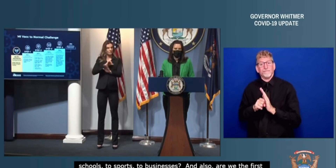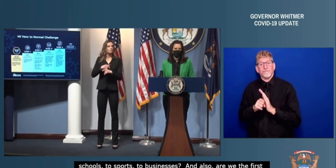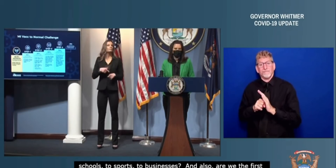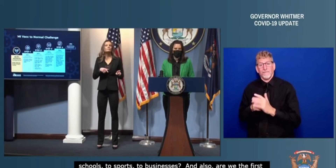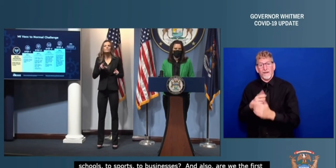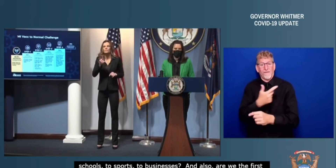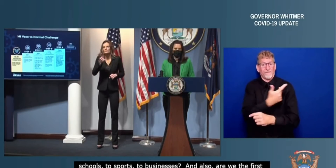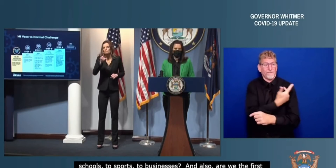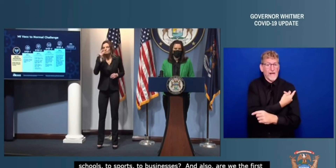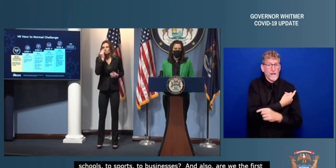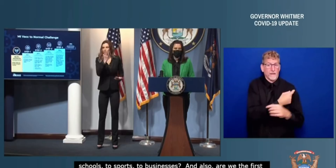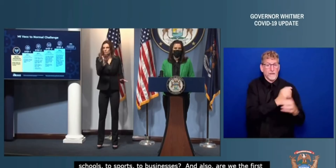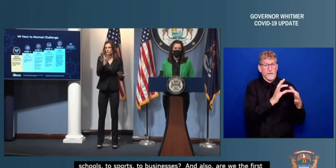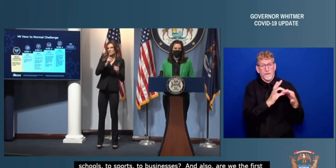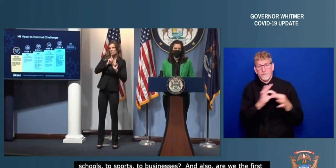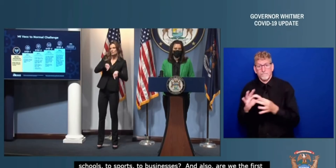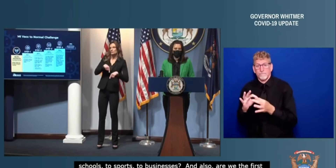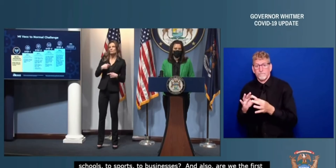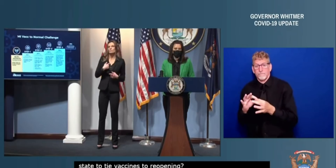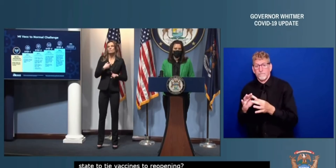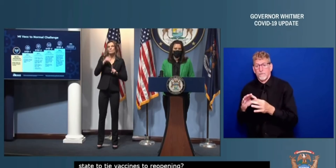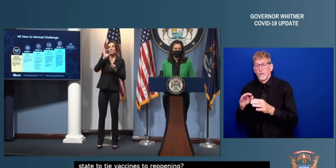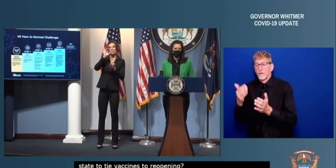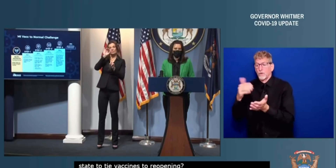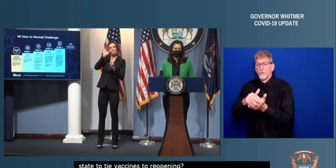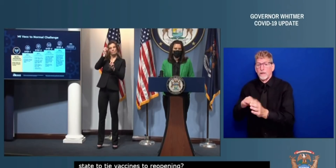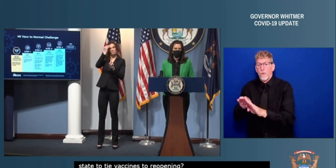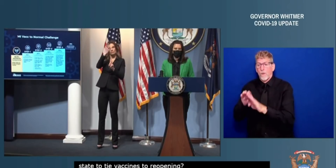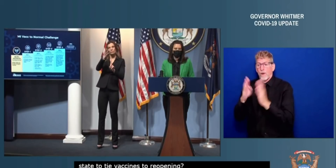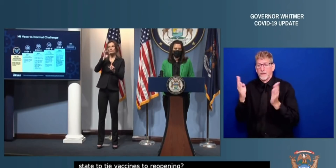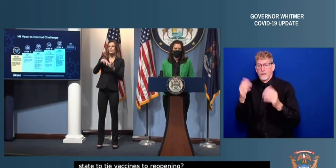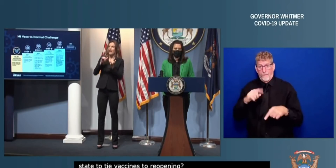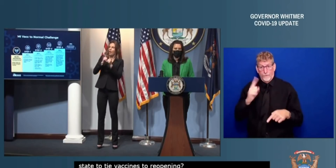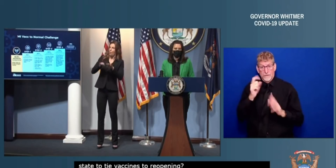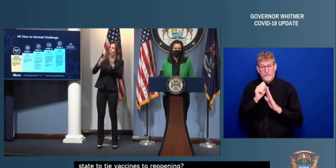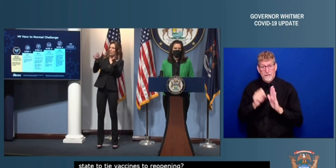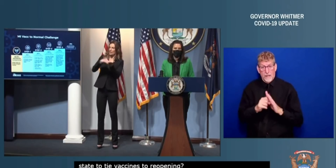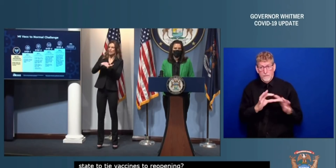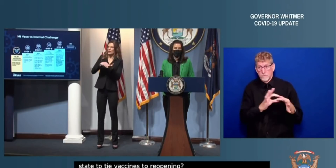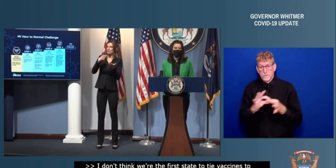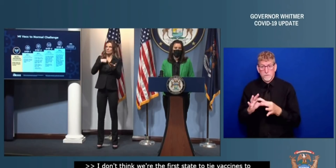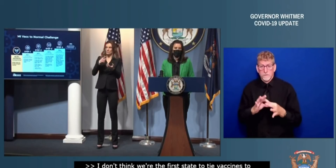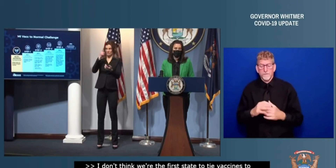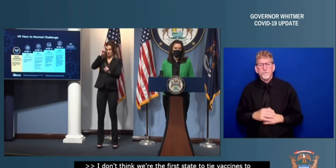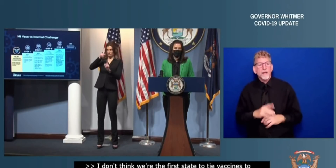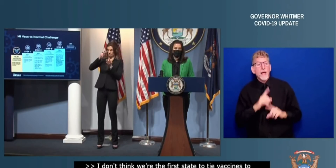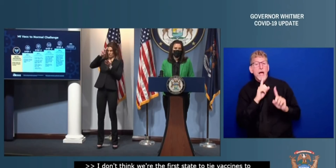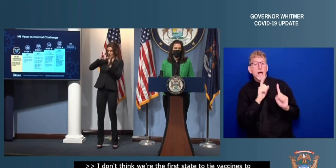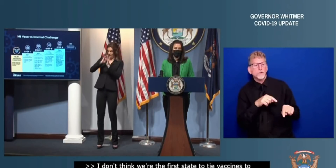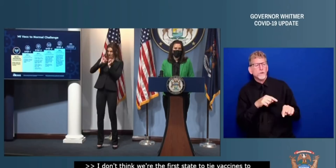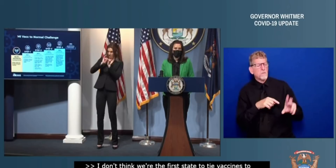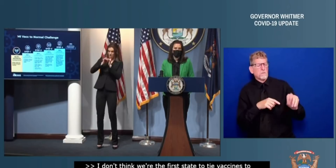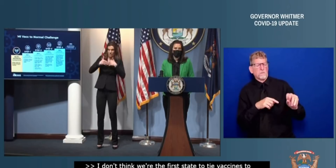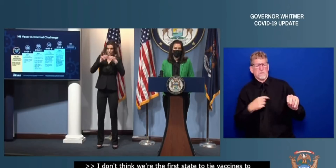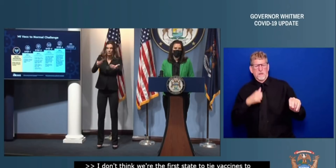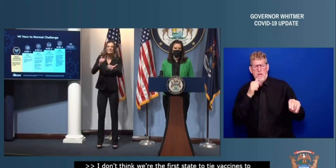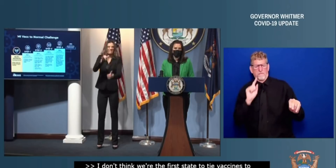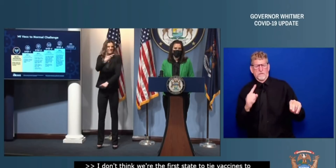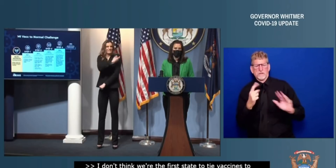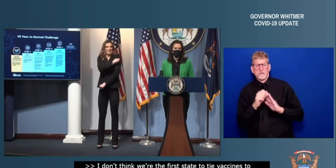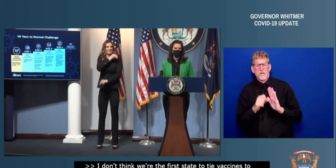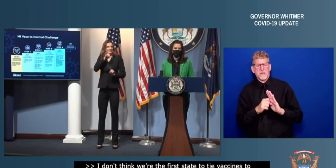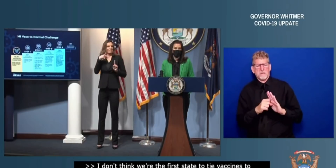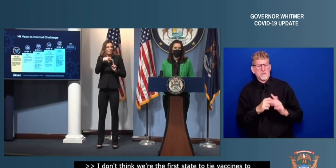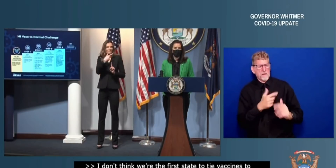tie vaccines to some re-engagement. This, I think, we may be one of the first that really has